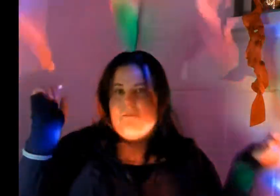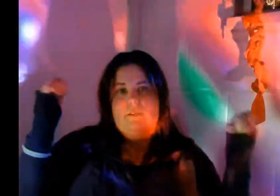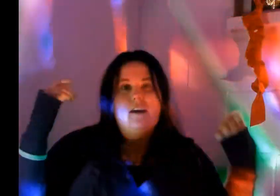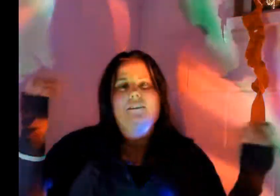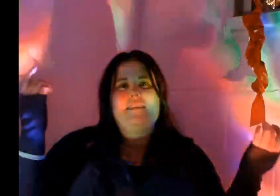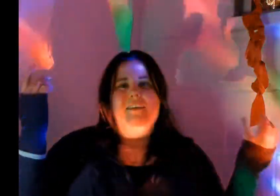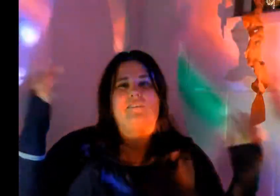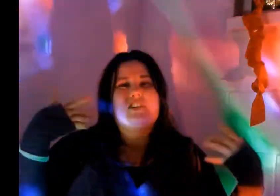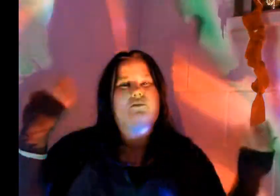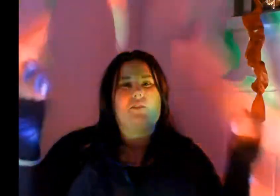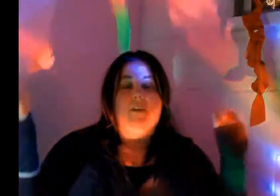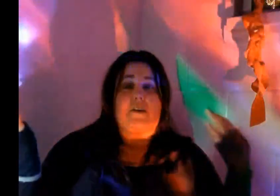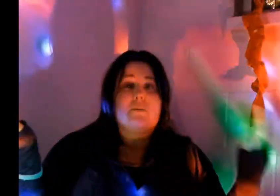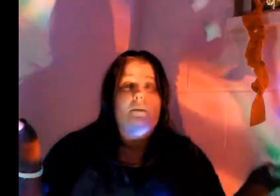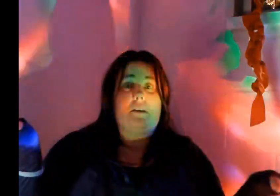Kind of like visual therapy,